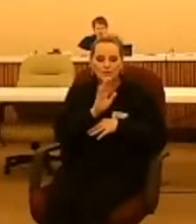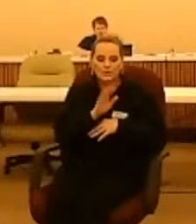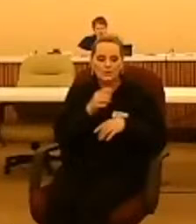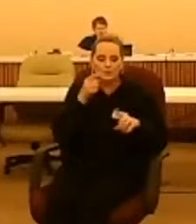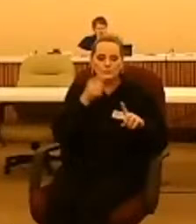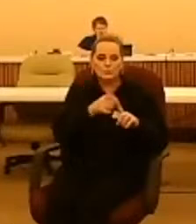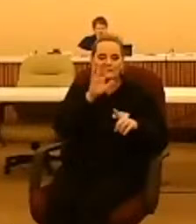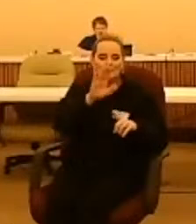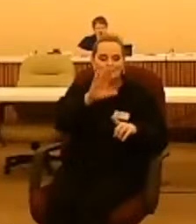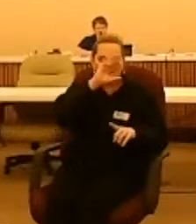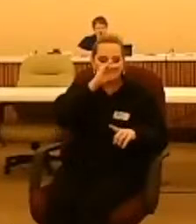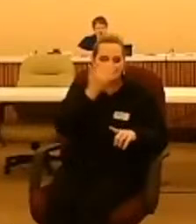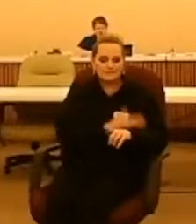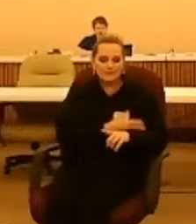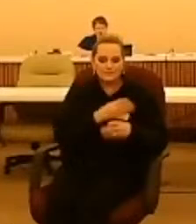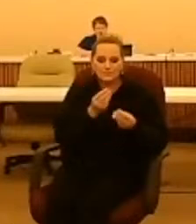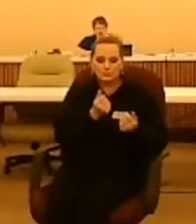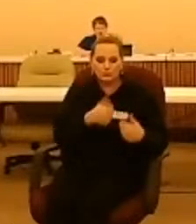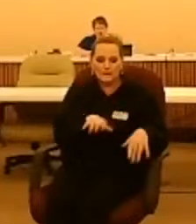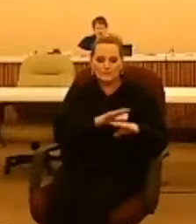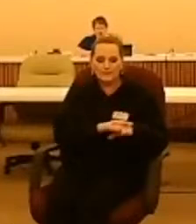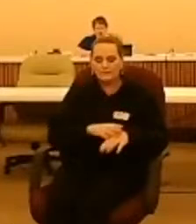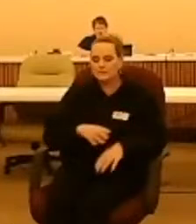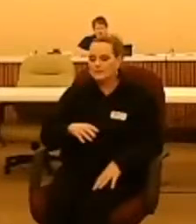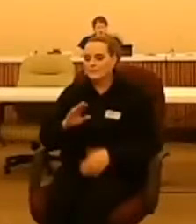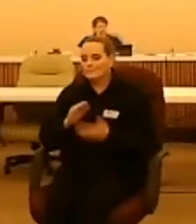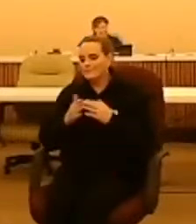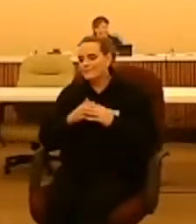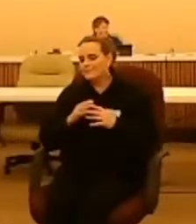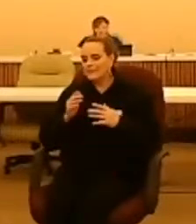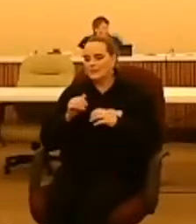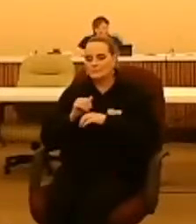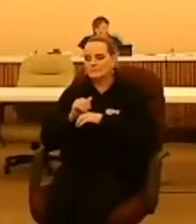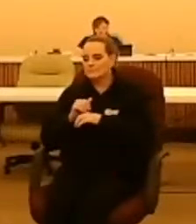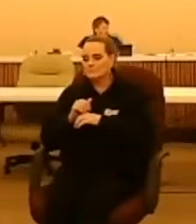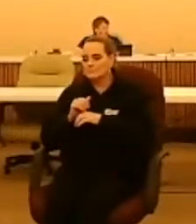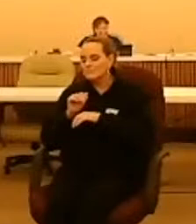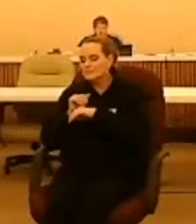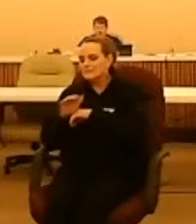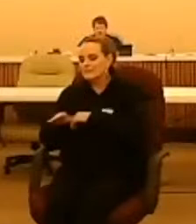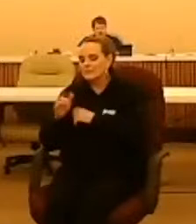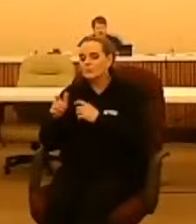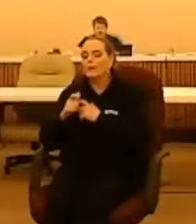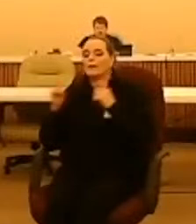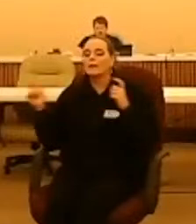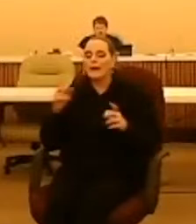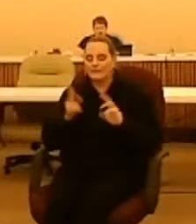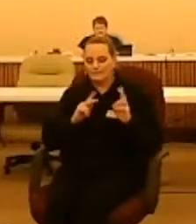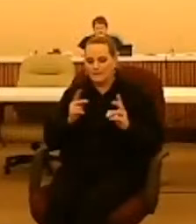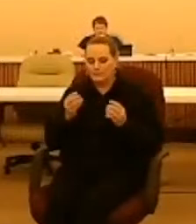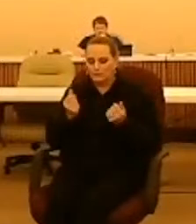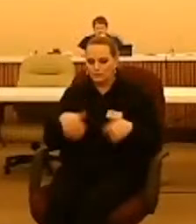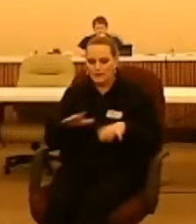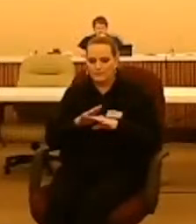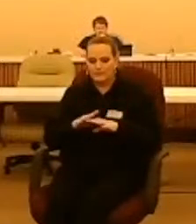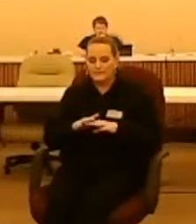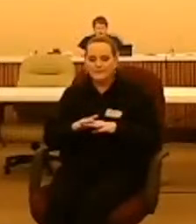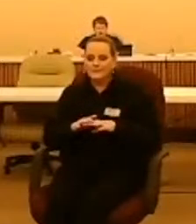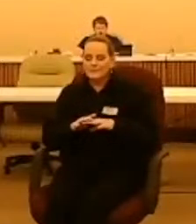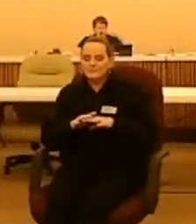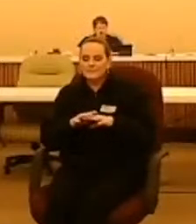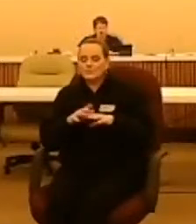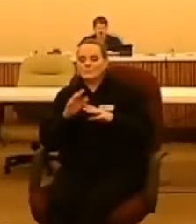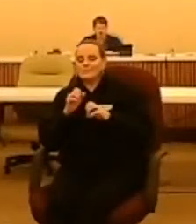property. Town delivers millings to tons of people's properties in town. There was nothing unethical about